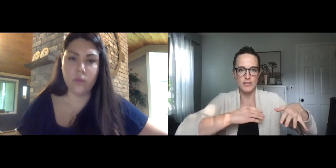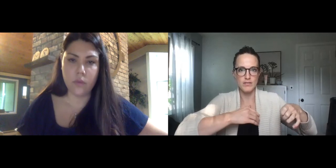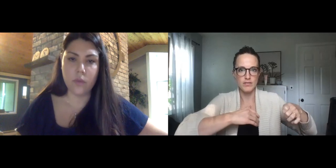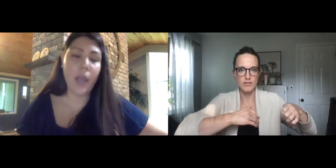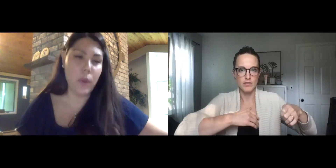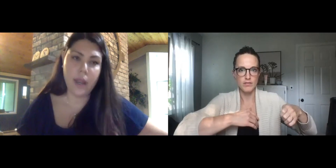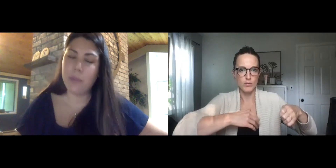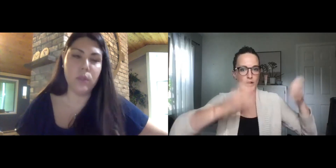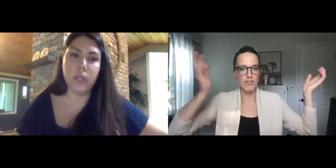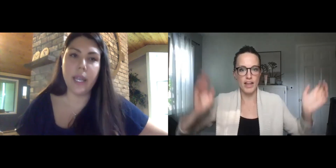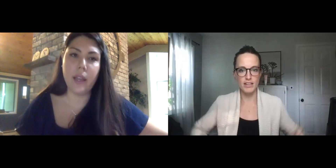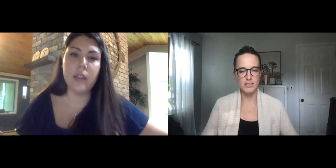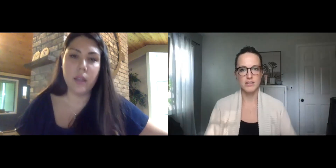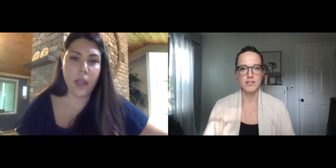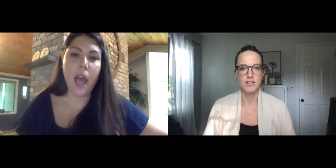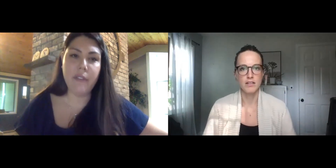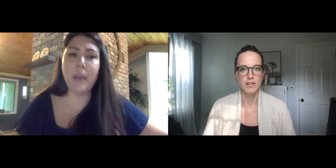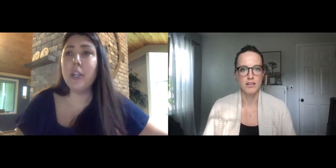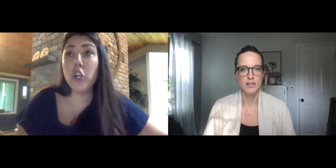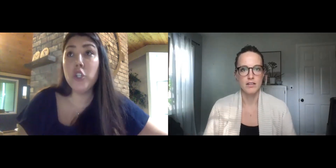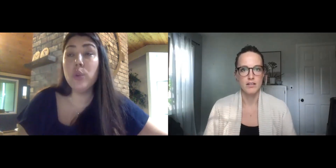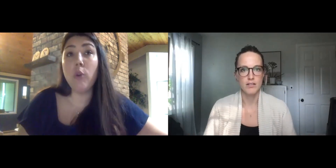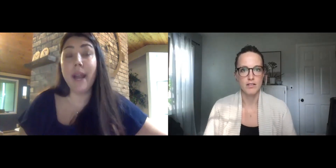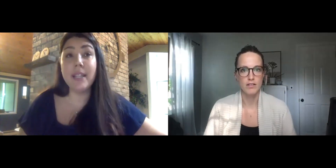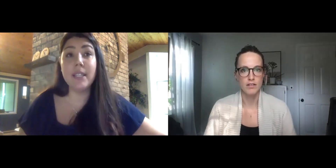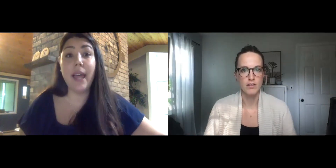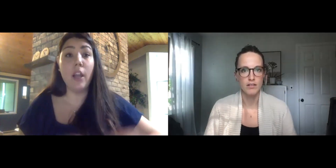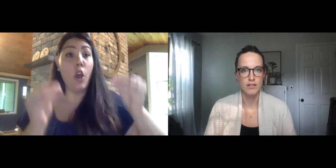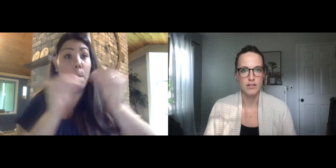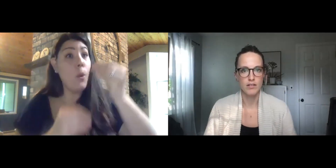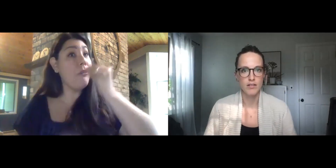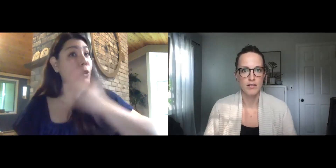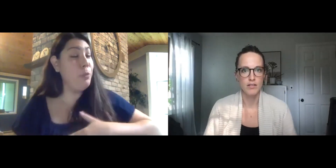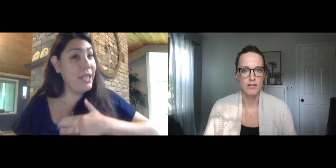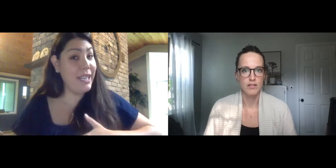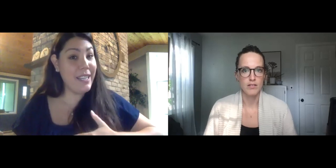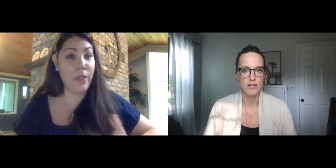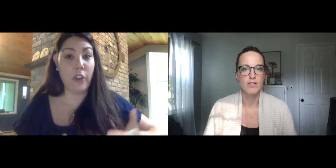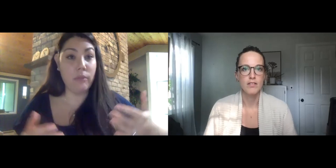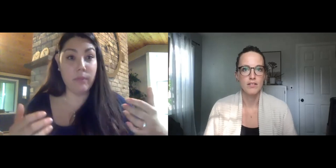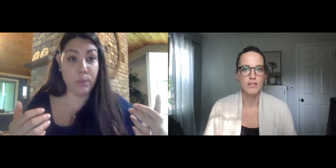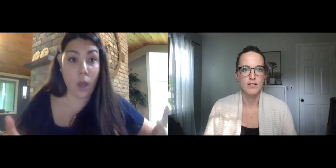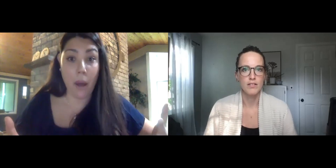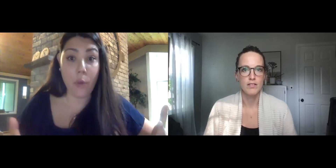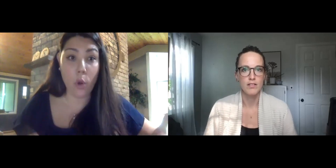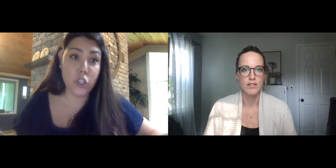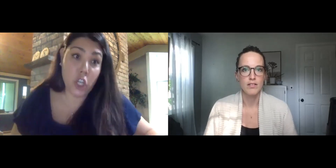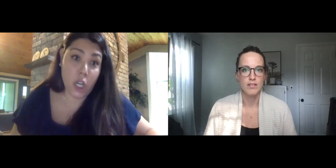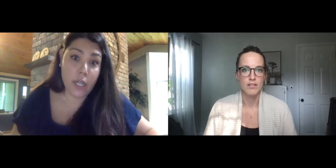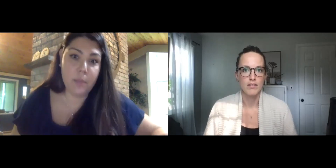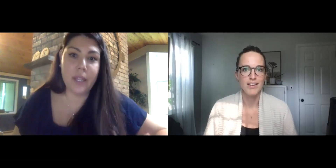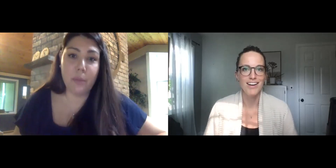it. I would absolutely. Whenever that is. I mean, could you go right into like more food, please, when they're a month